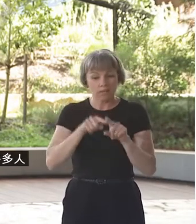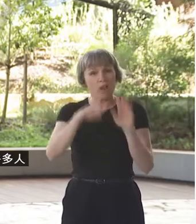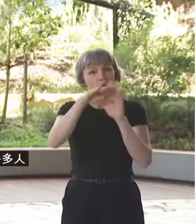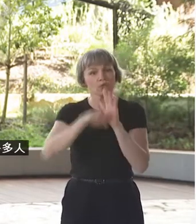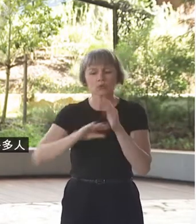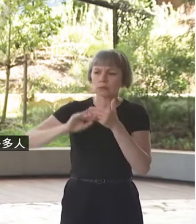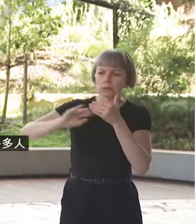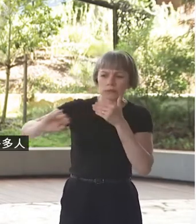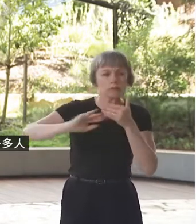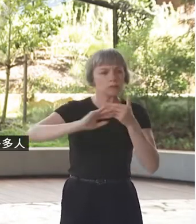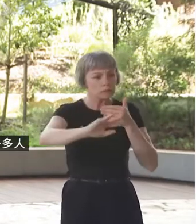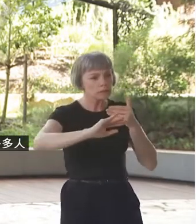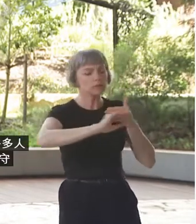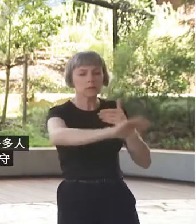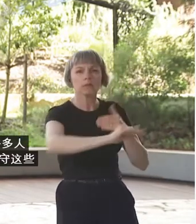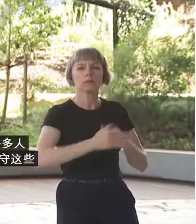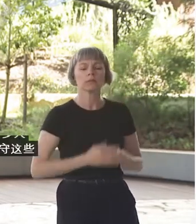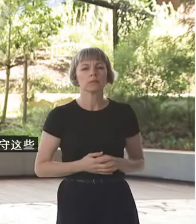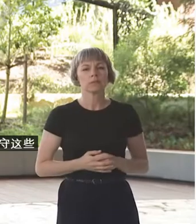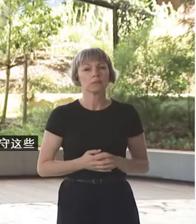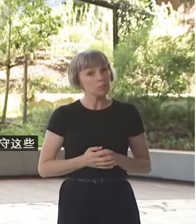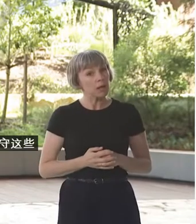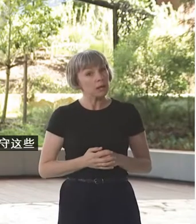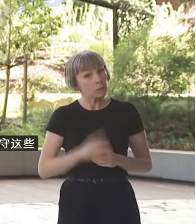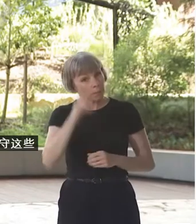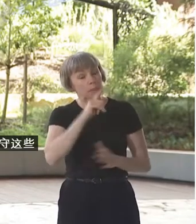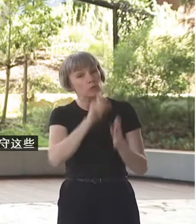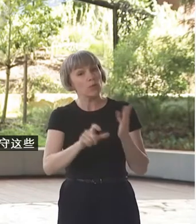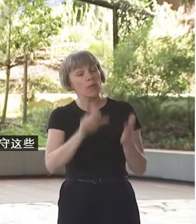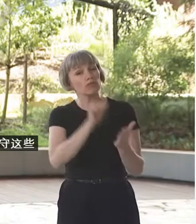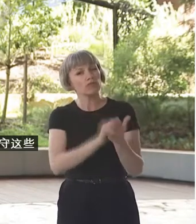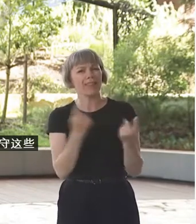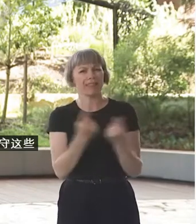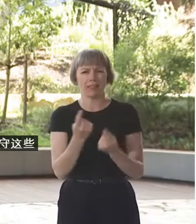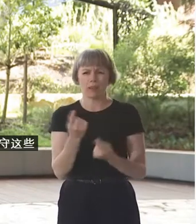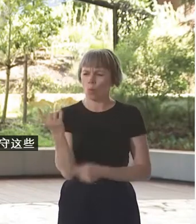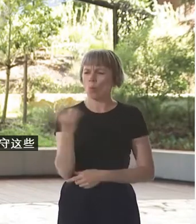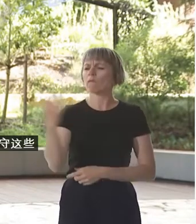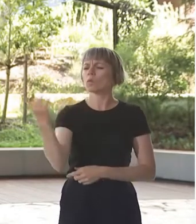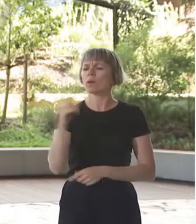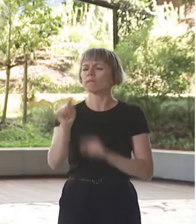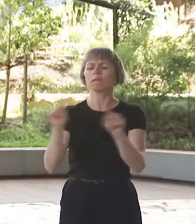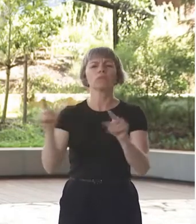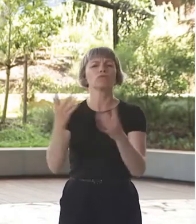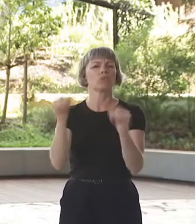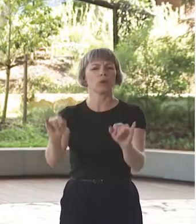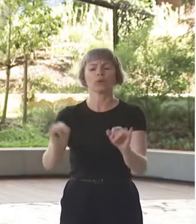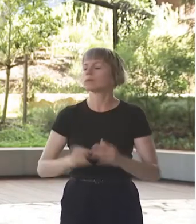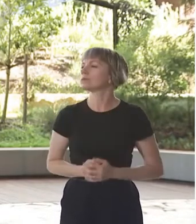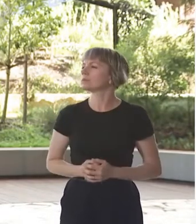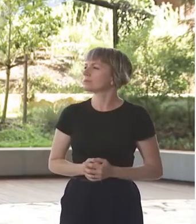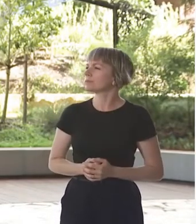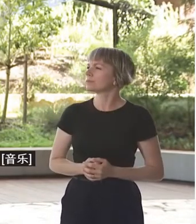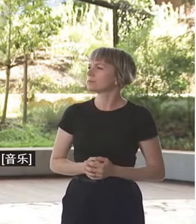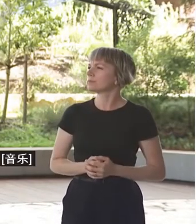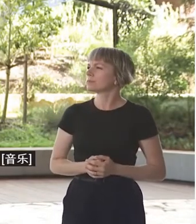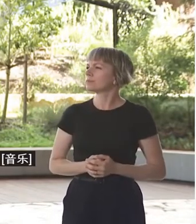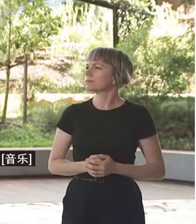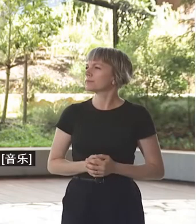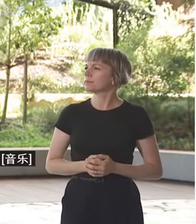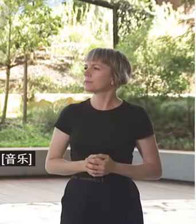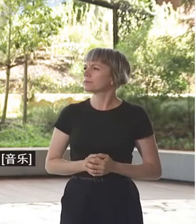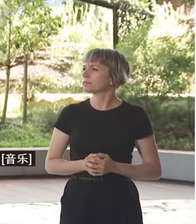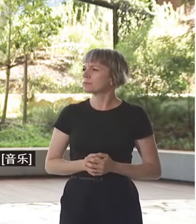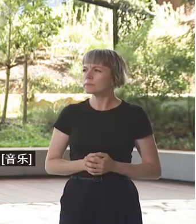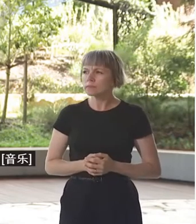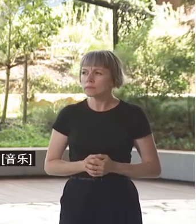people, almost everyone, is adhering to those rules. What do you say to the festival organizers who had to... Sorry, what was that? The festival